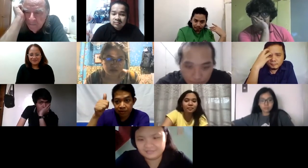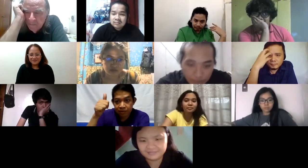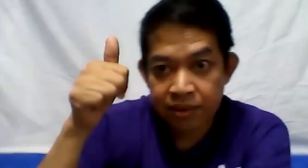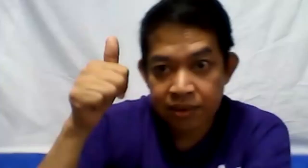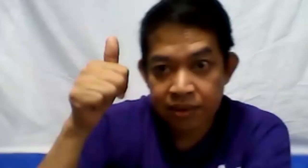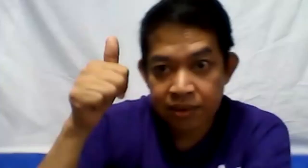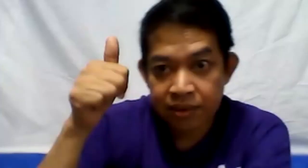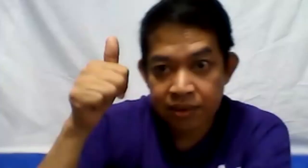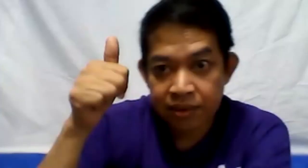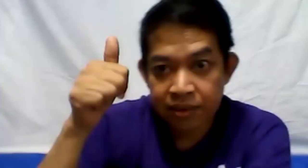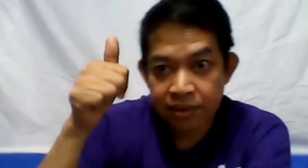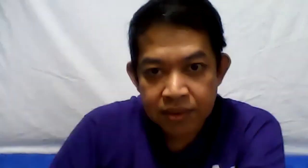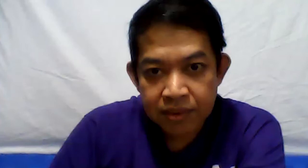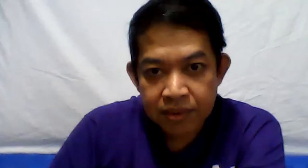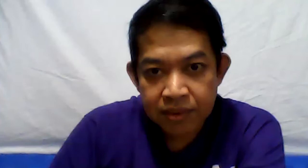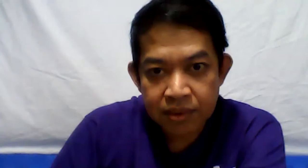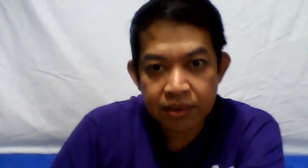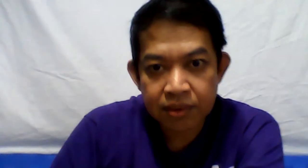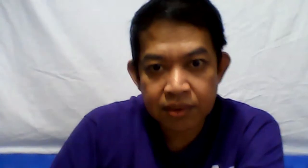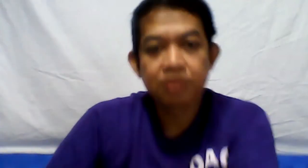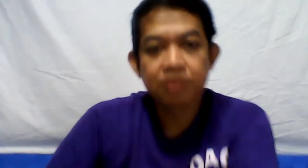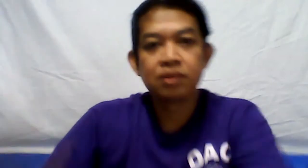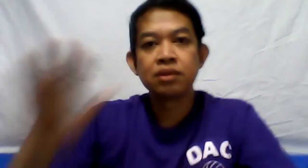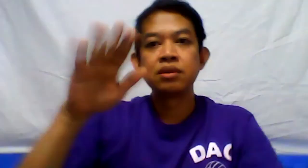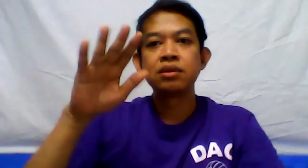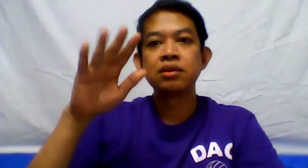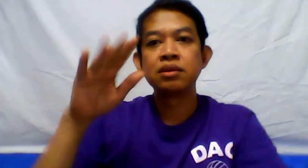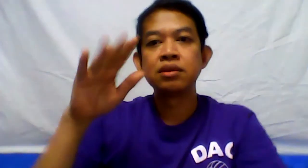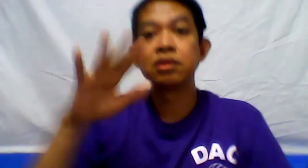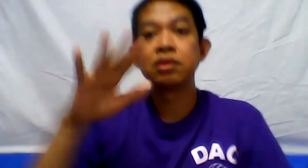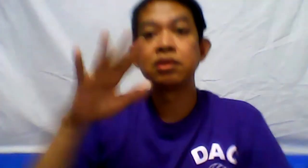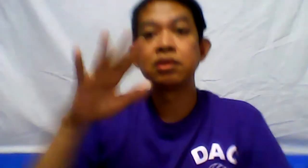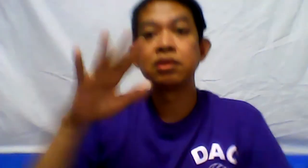Yes, Ray. Okay, spotlight here.